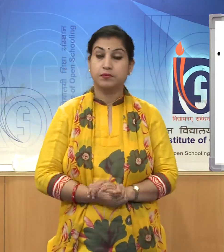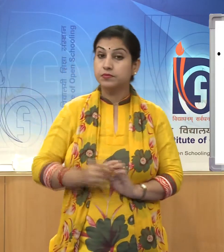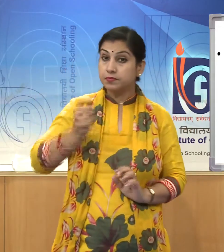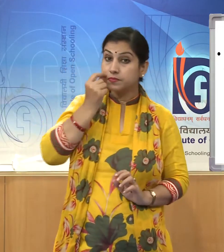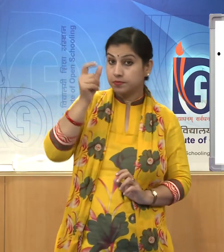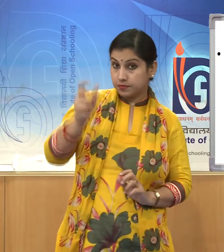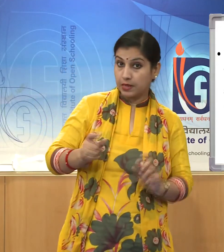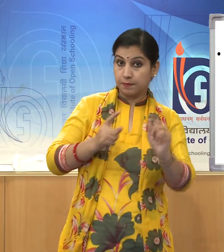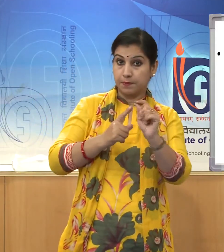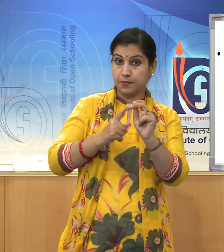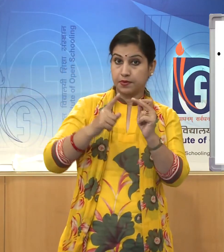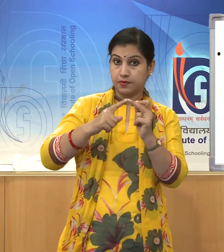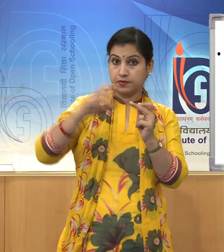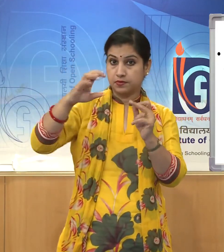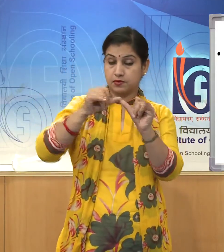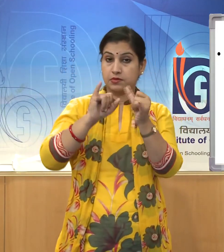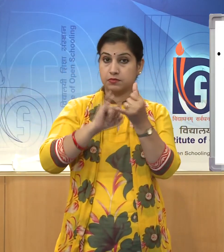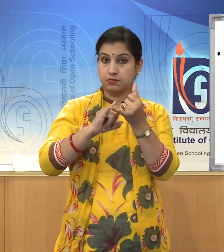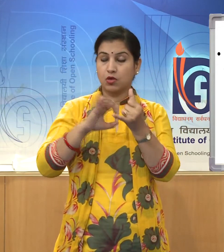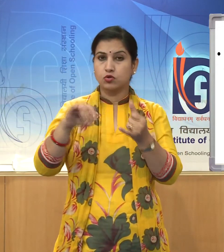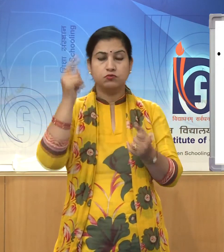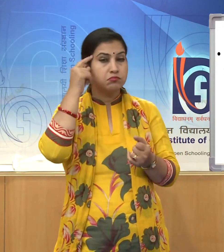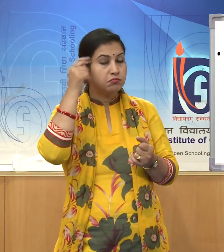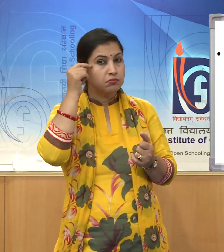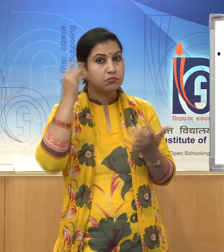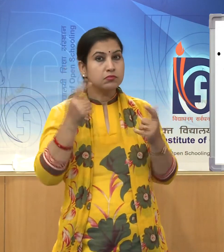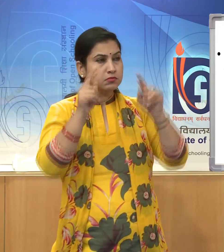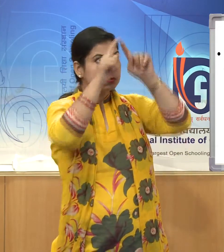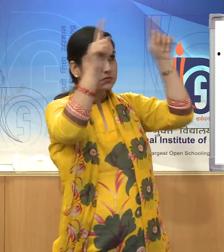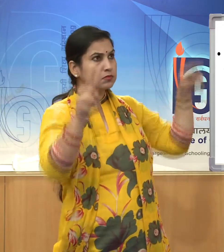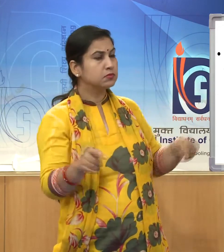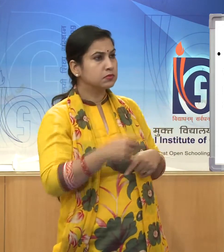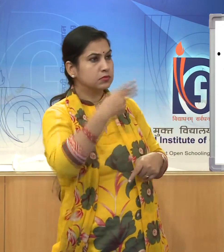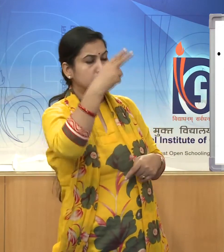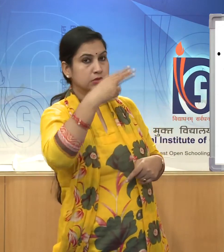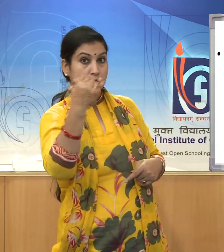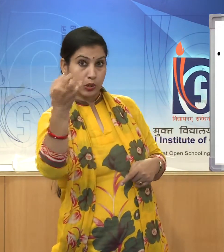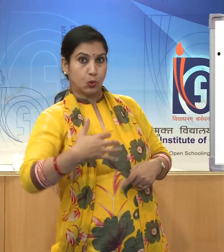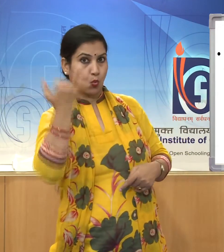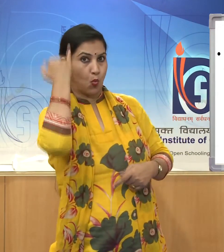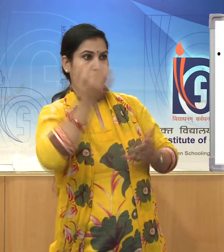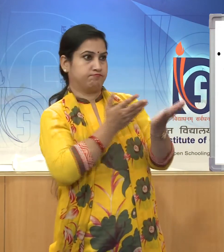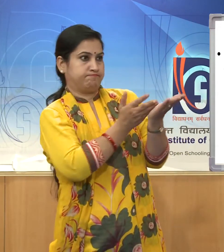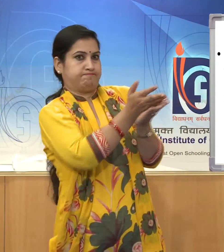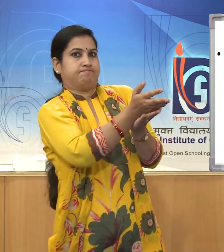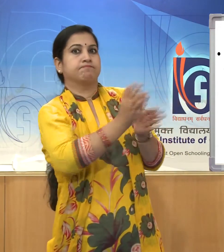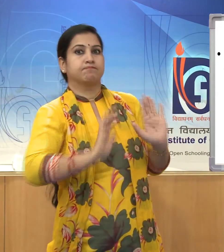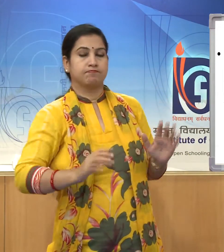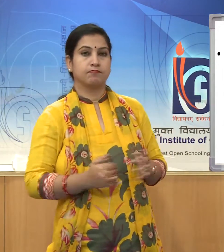Picasso tried to use space in a new way. The